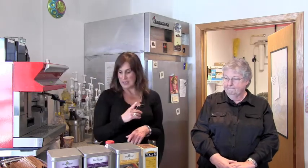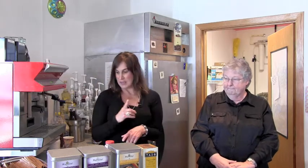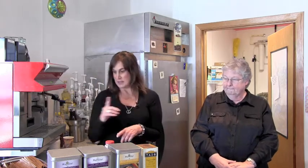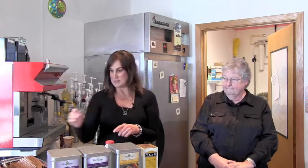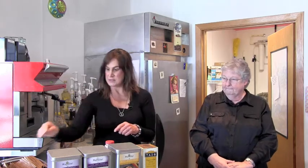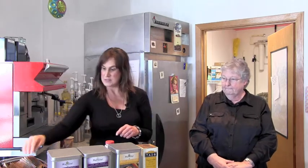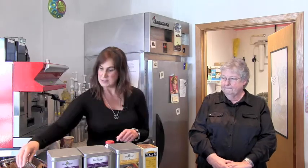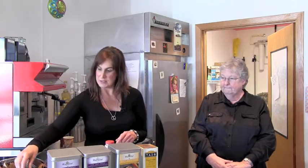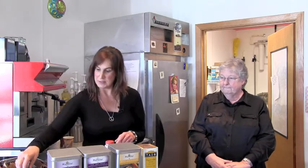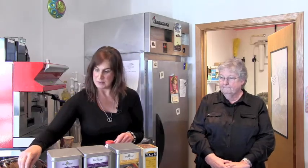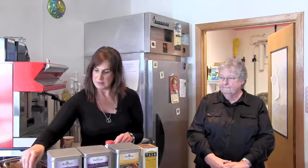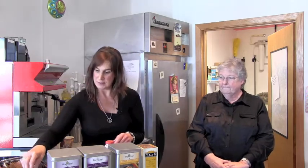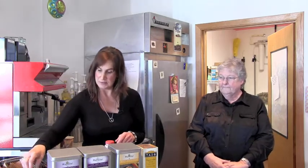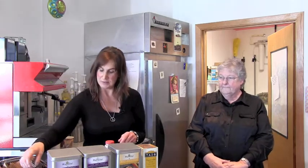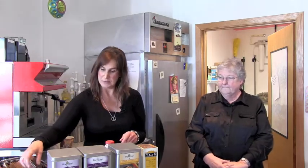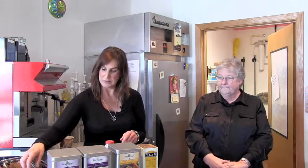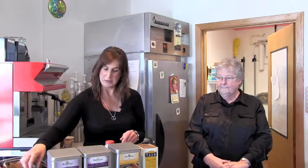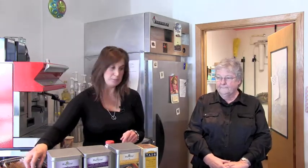And